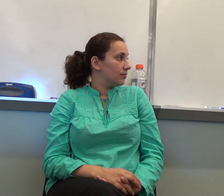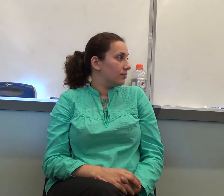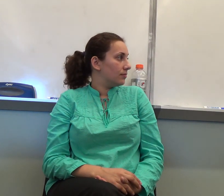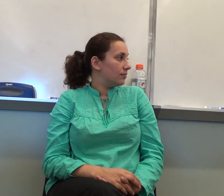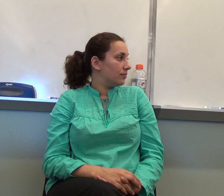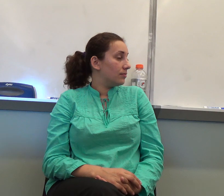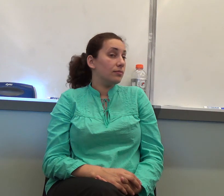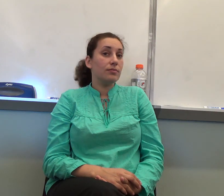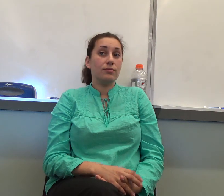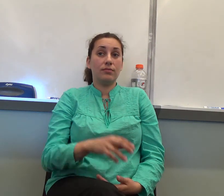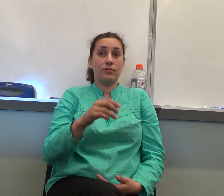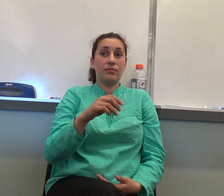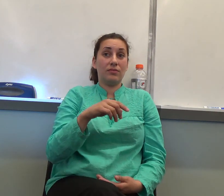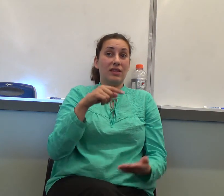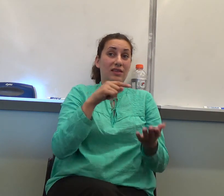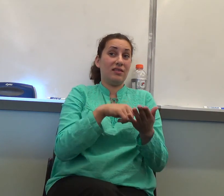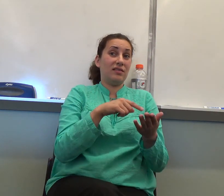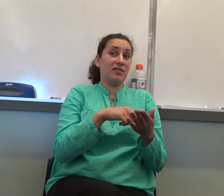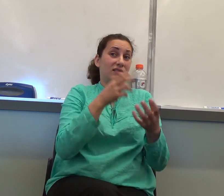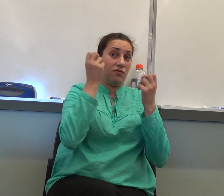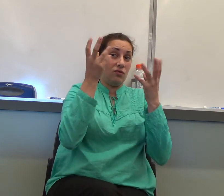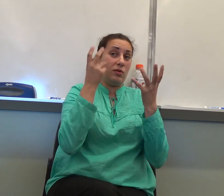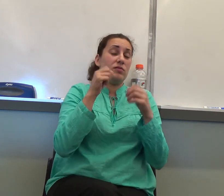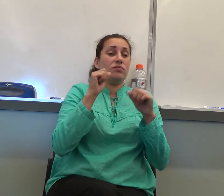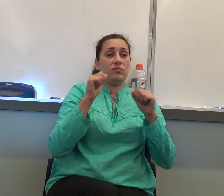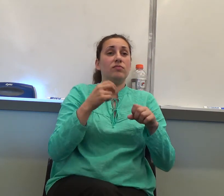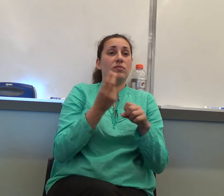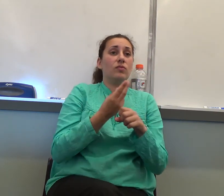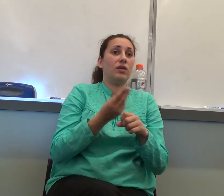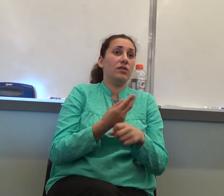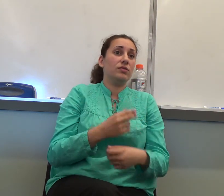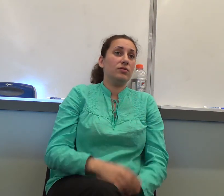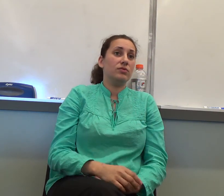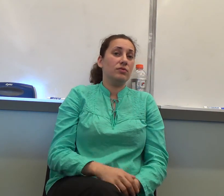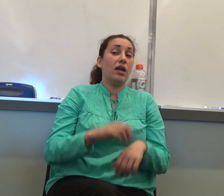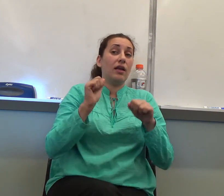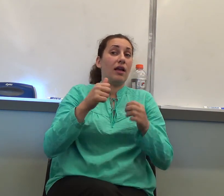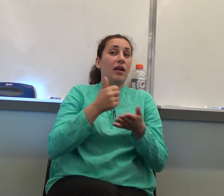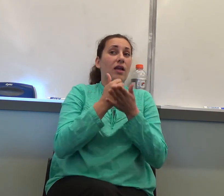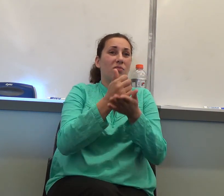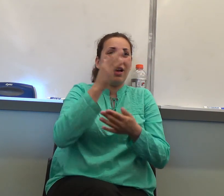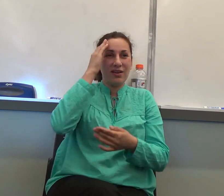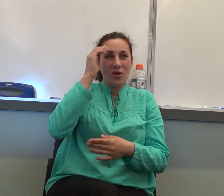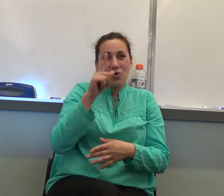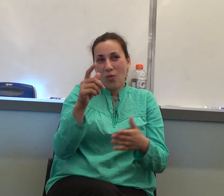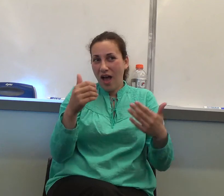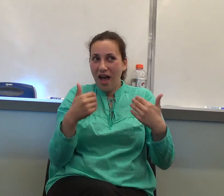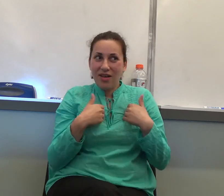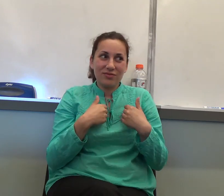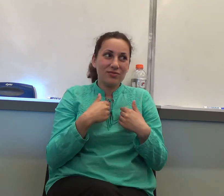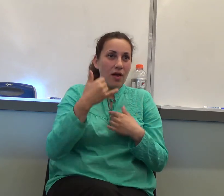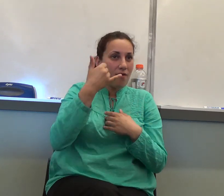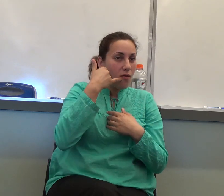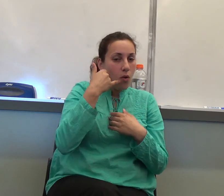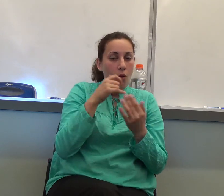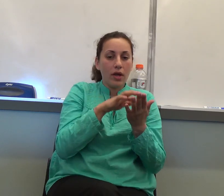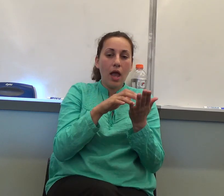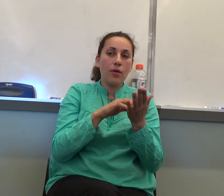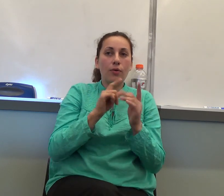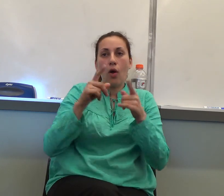Believe it or not, this stuff is useful. And I know you all have your calculators with you and your cell phones when you go out to eat with a bunch of friends,